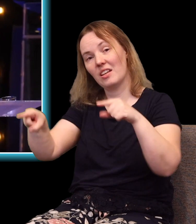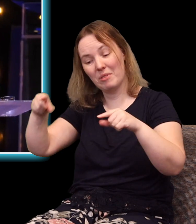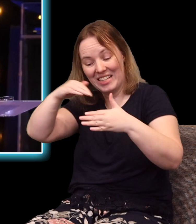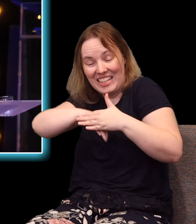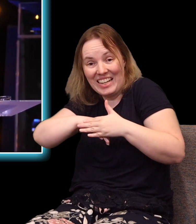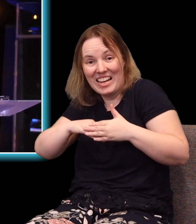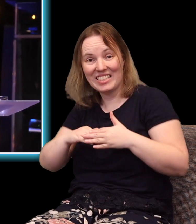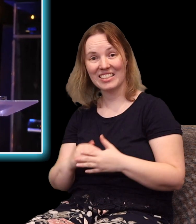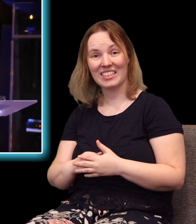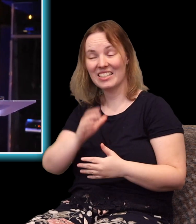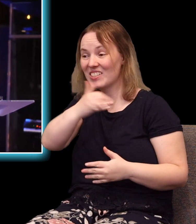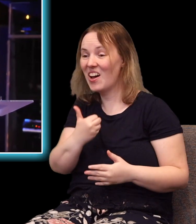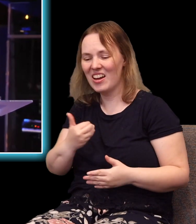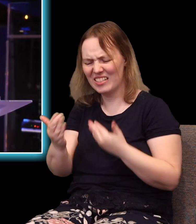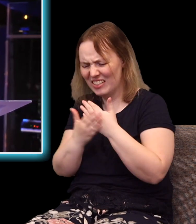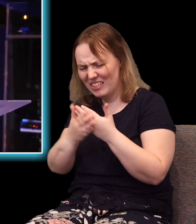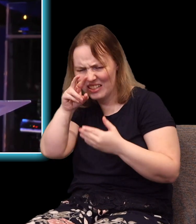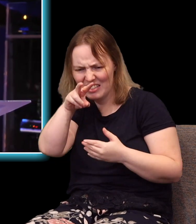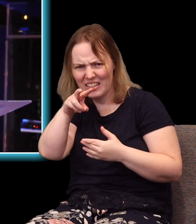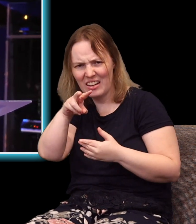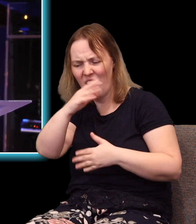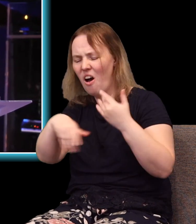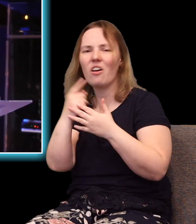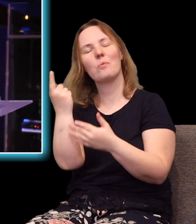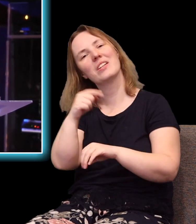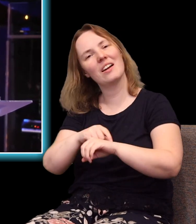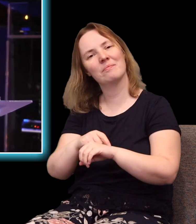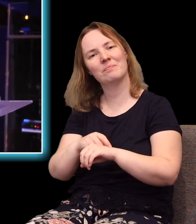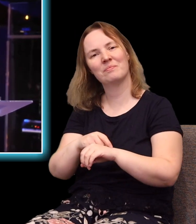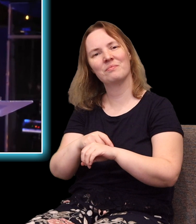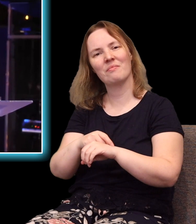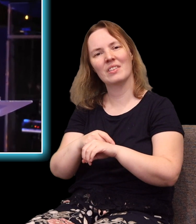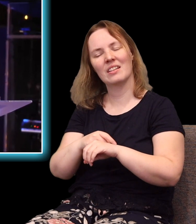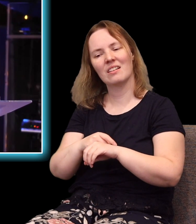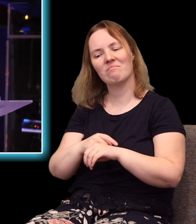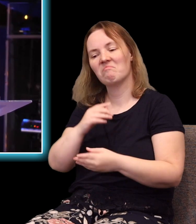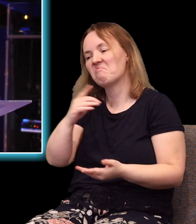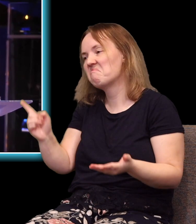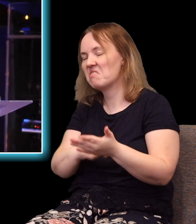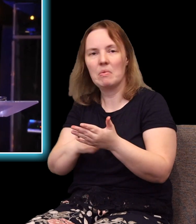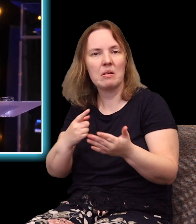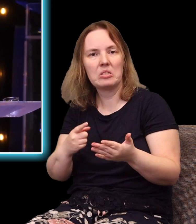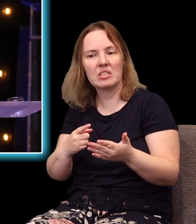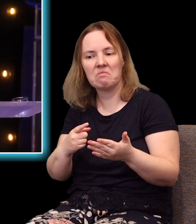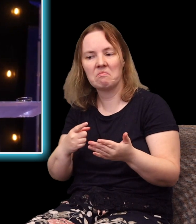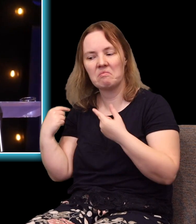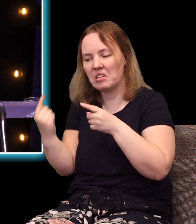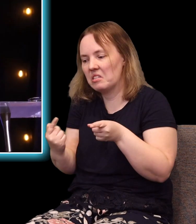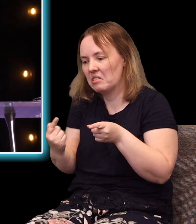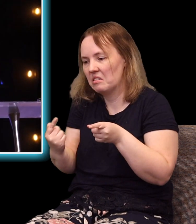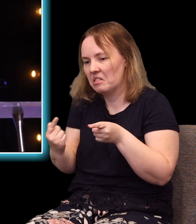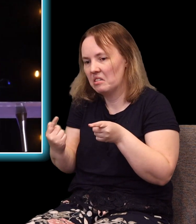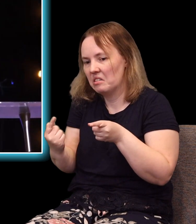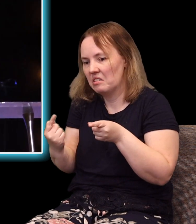change that's taken place in us is not easy for us to see all at once. In fact, sometimes it's not